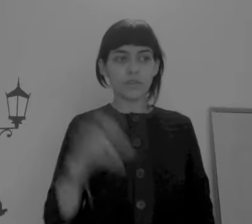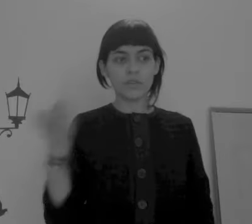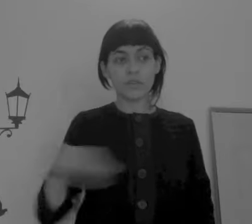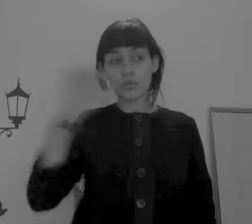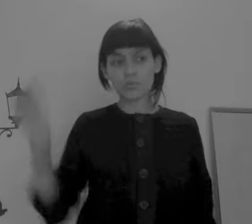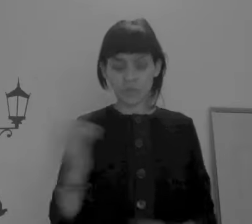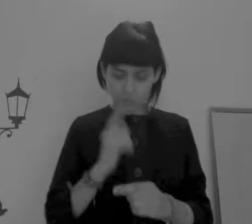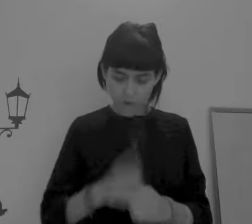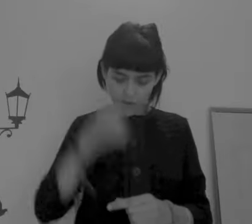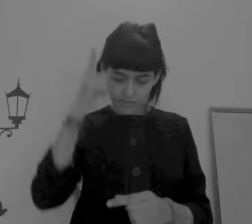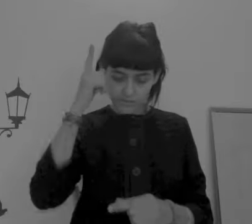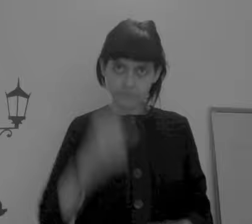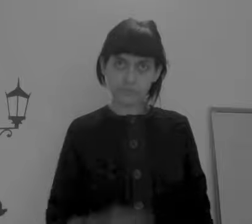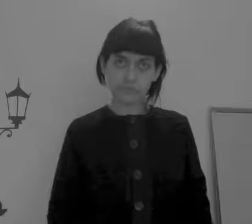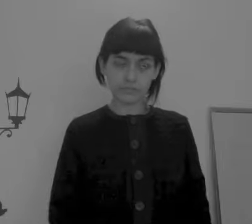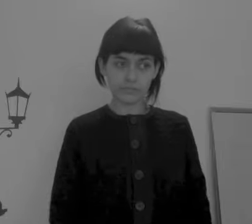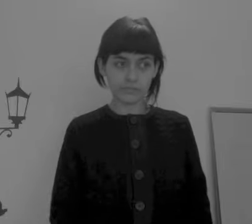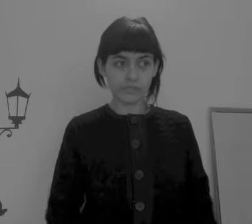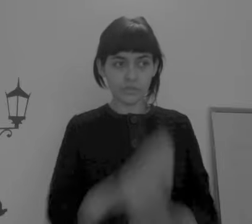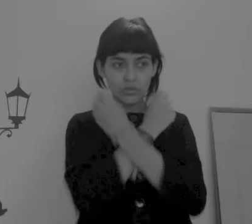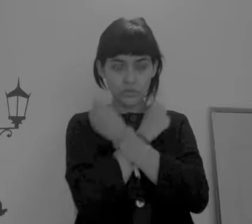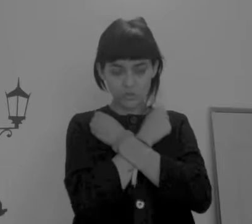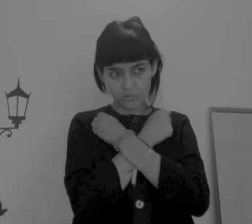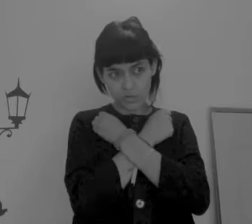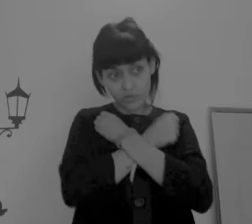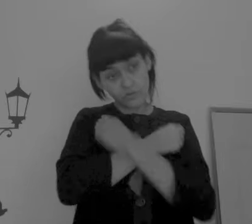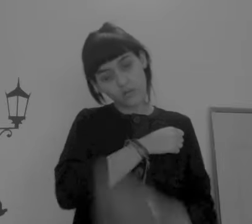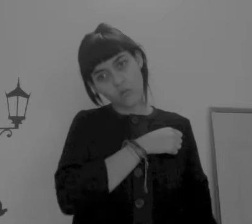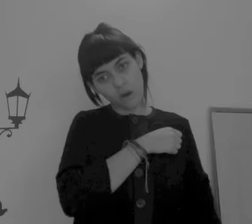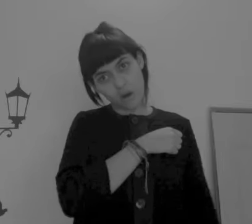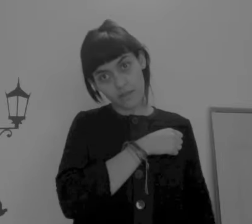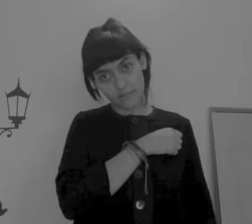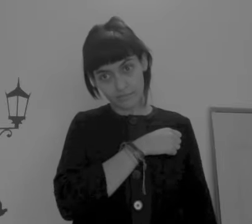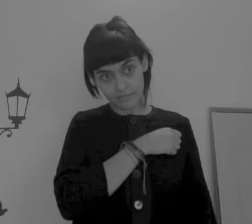and she was right, this love of mine,